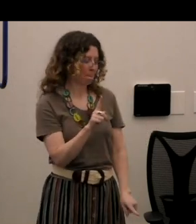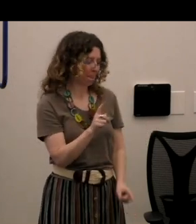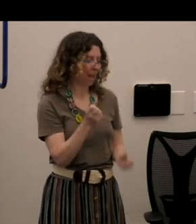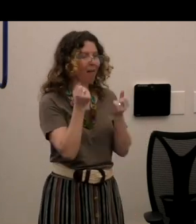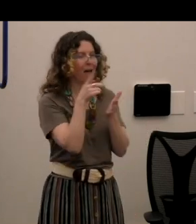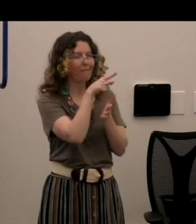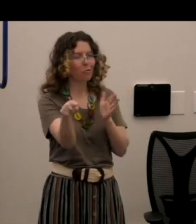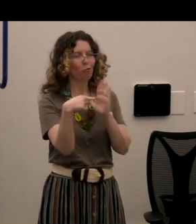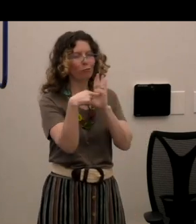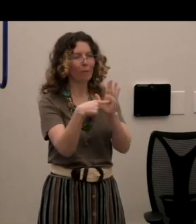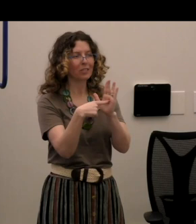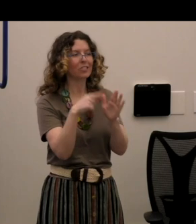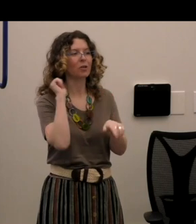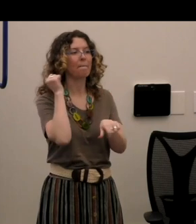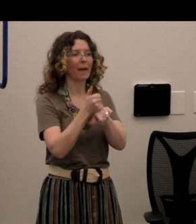however.